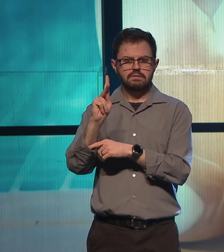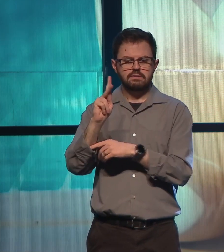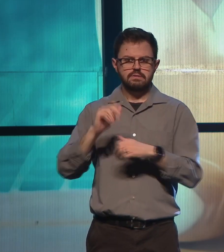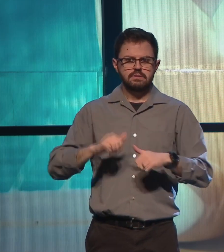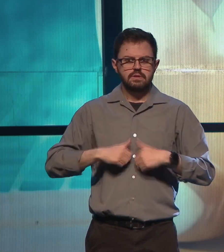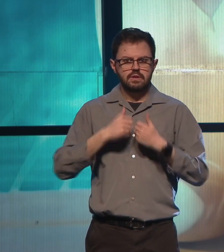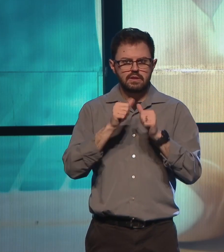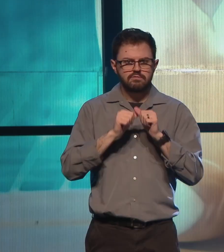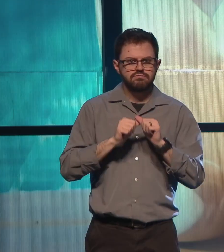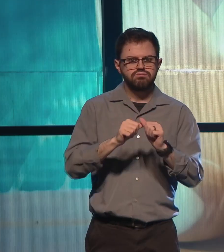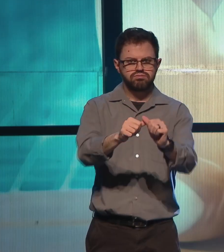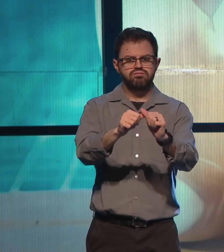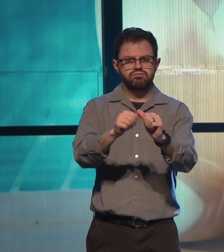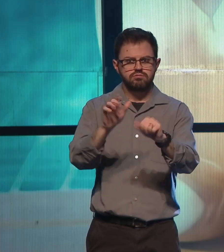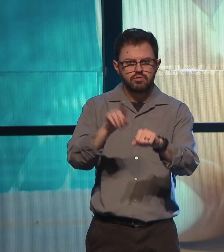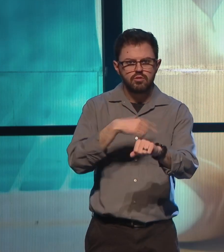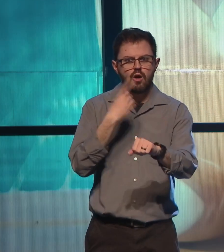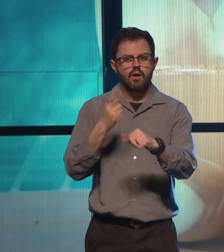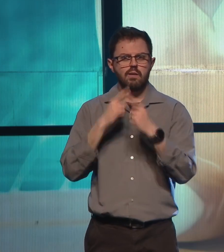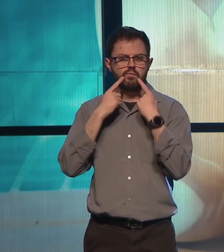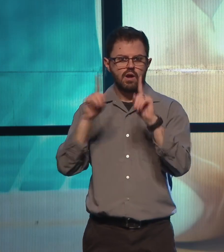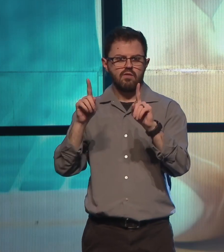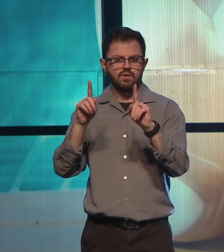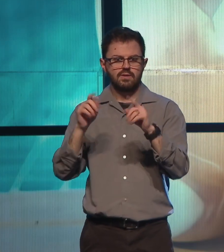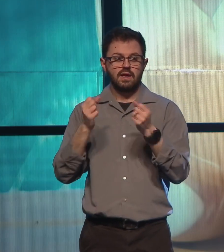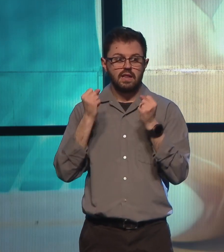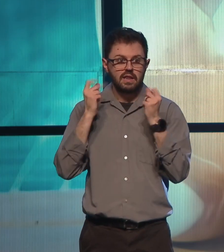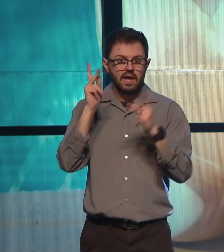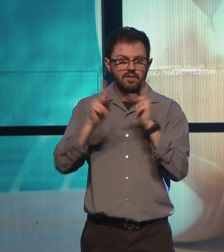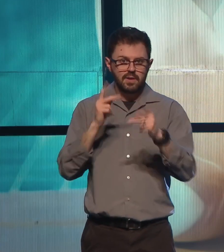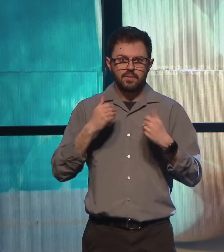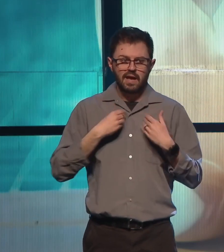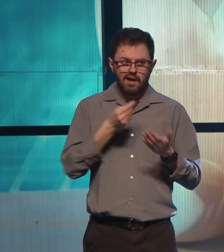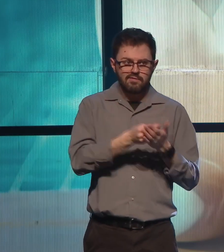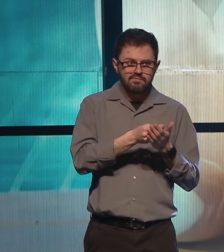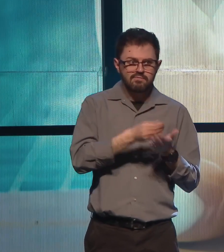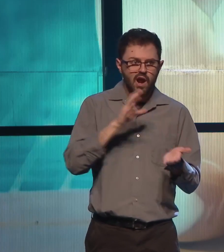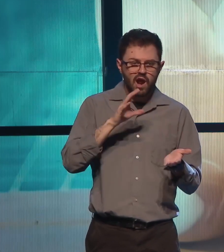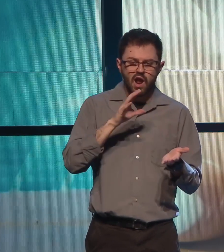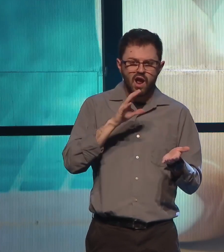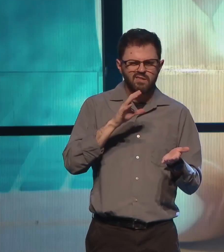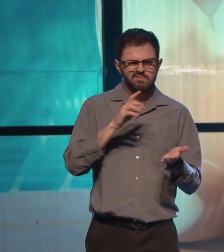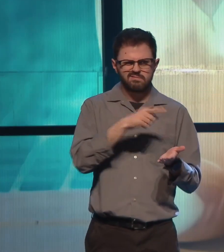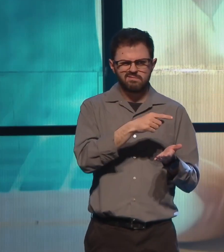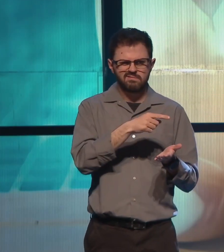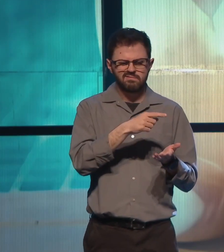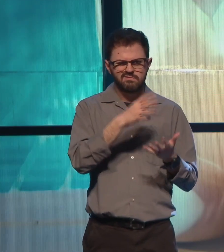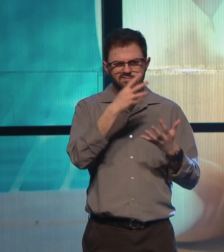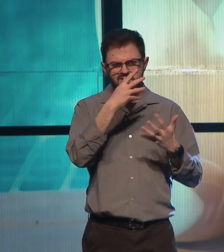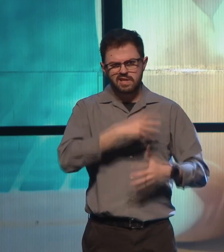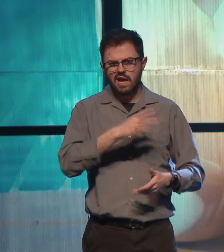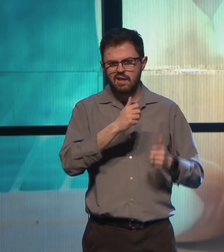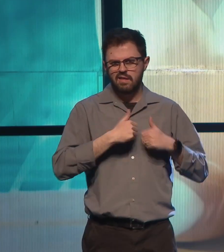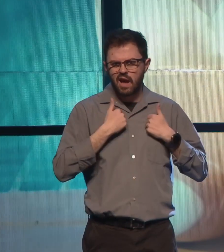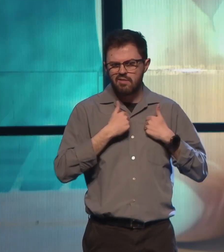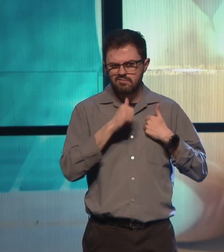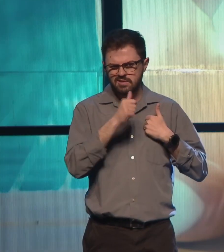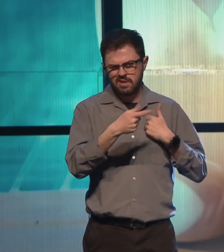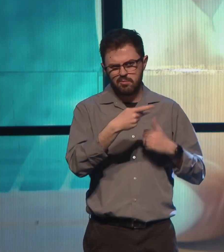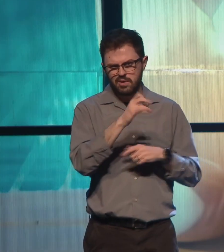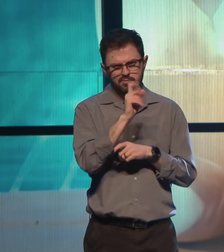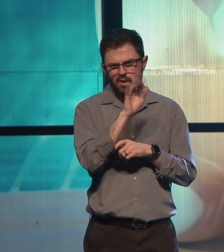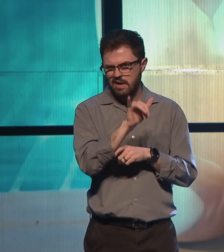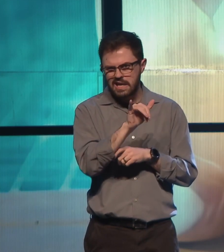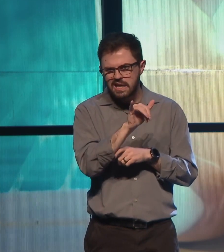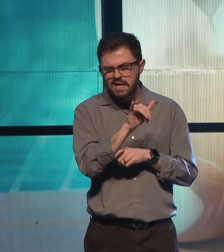money and they're miserable. I would hardly call that prosperity. I know a lot of people who live at a